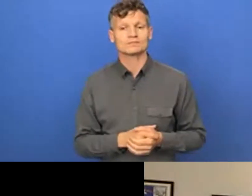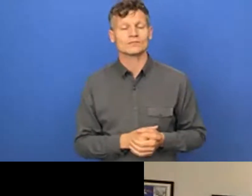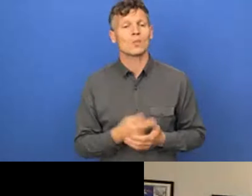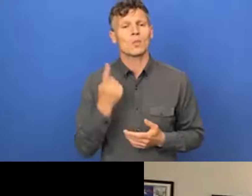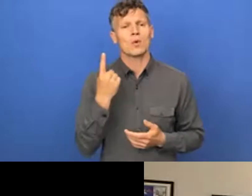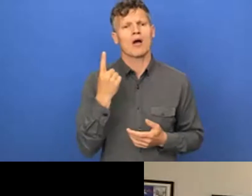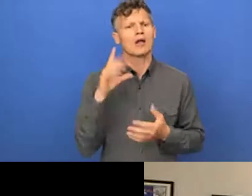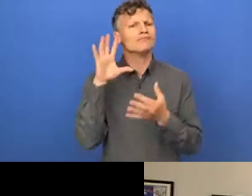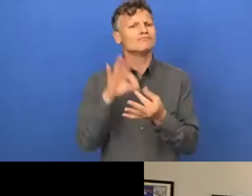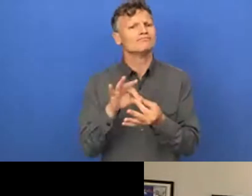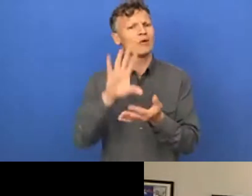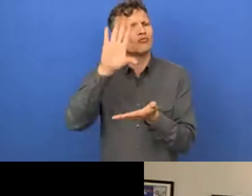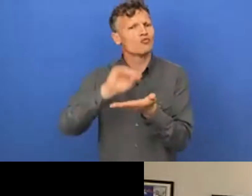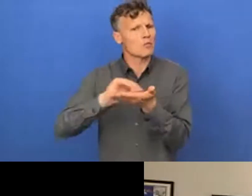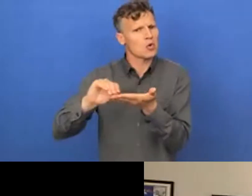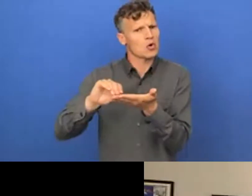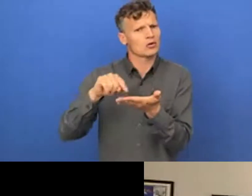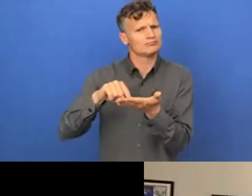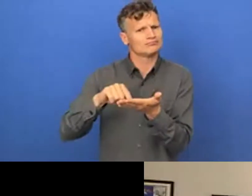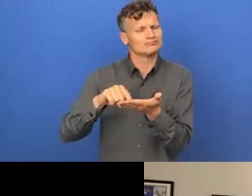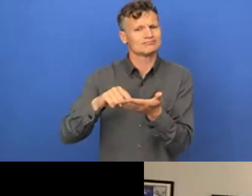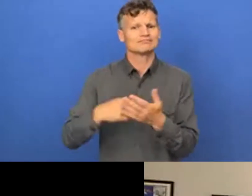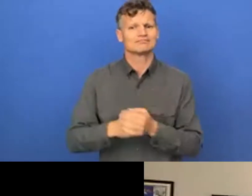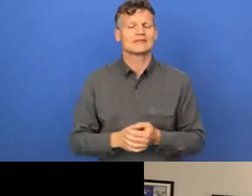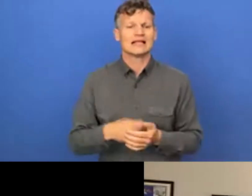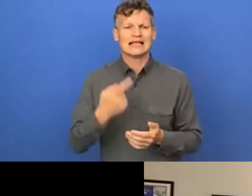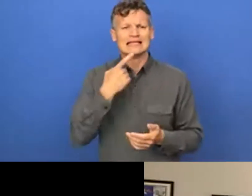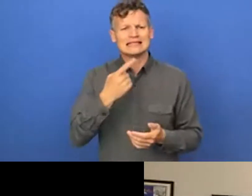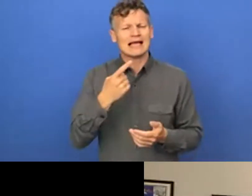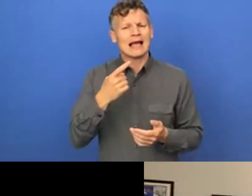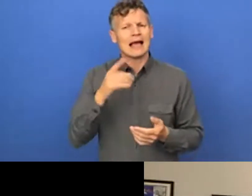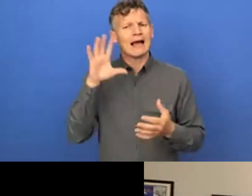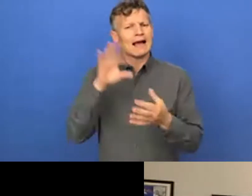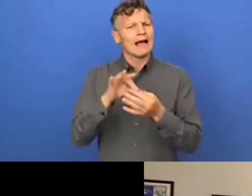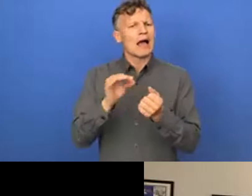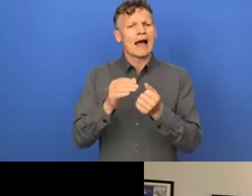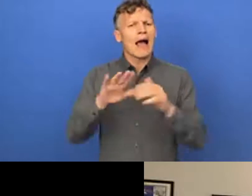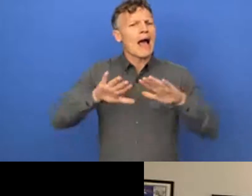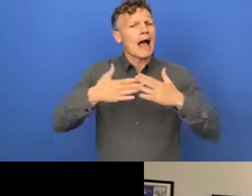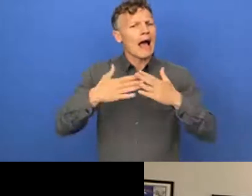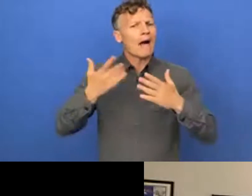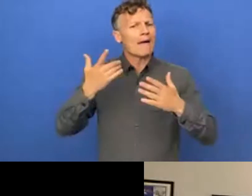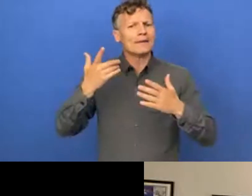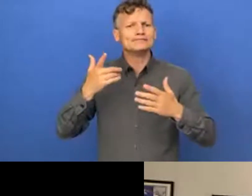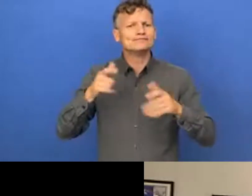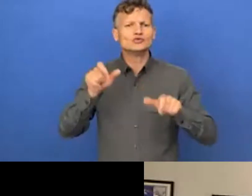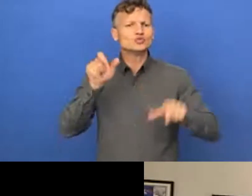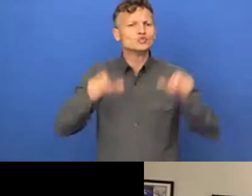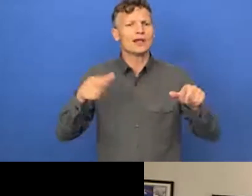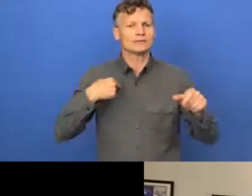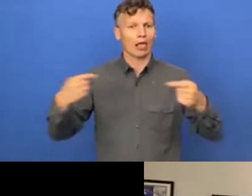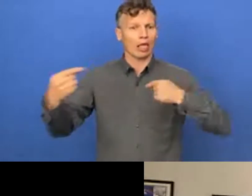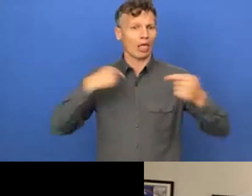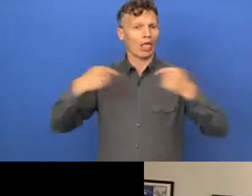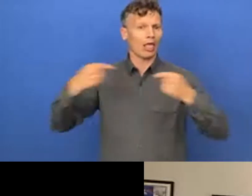the whole education approach you described, reporting is a very important element of the response. So here, the question